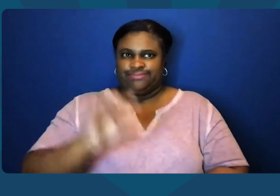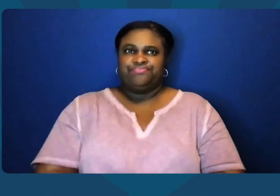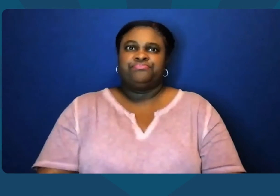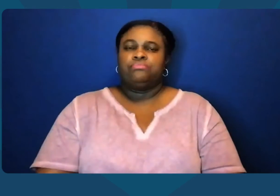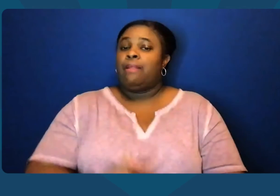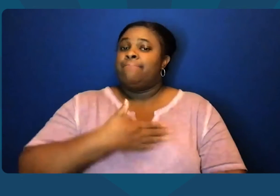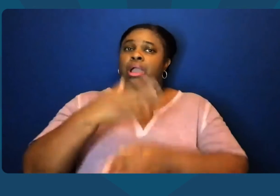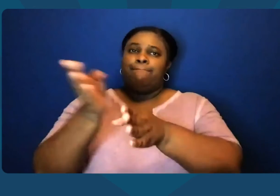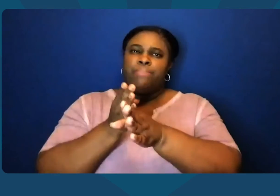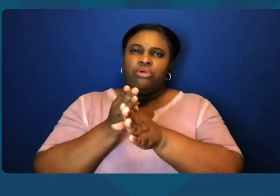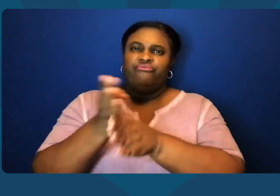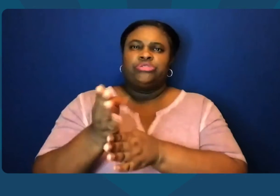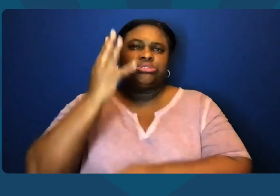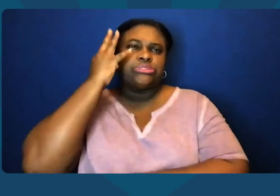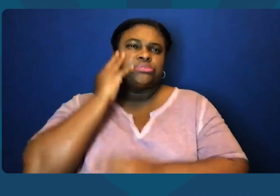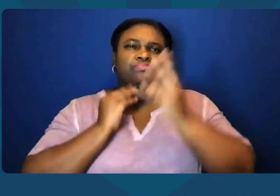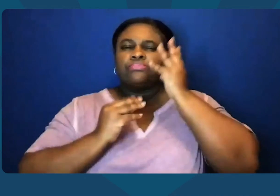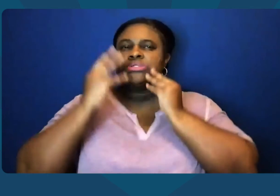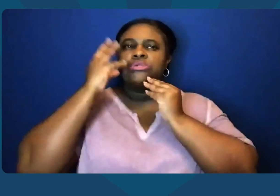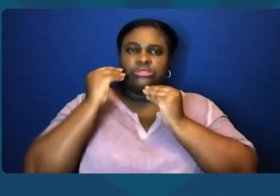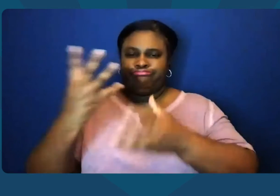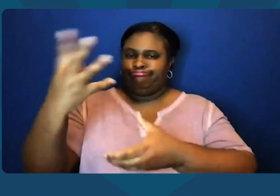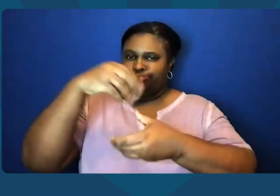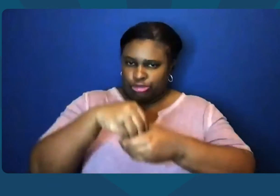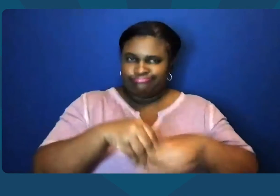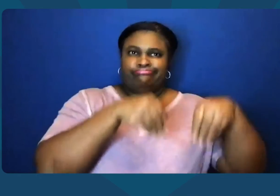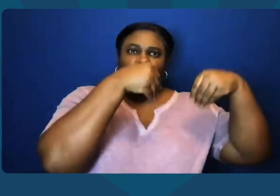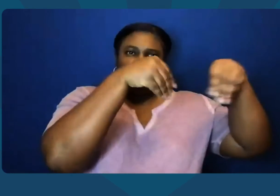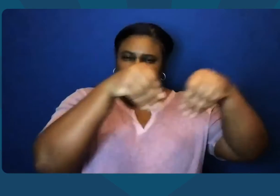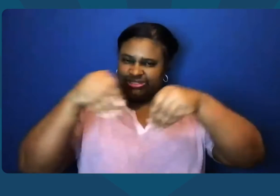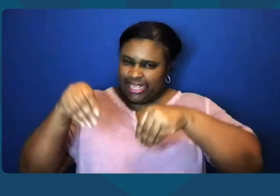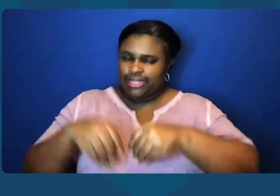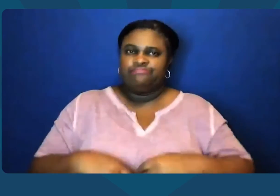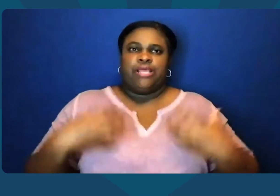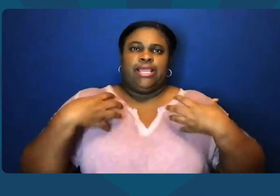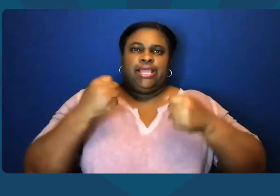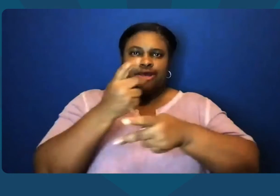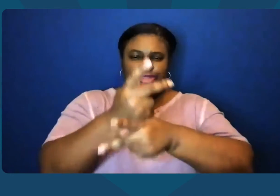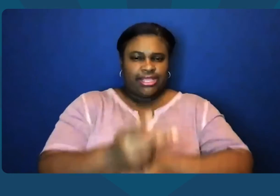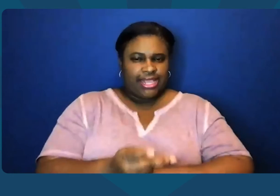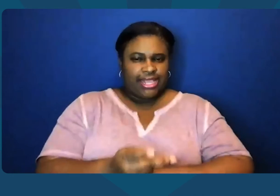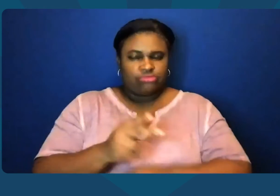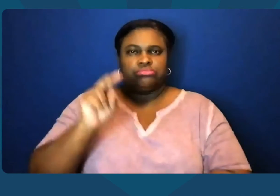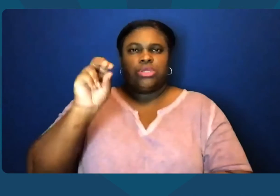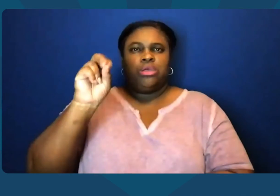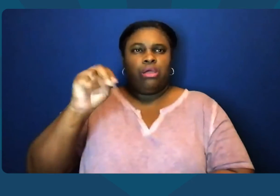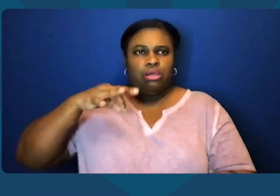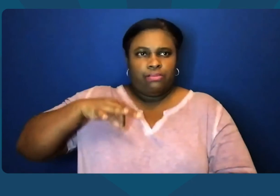My professional experience consists of management in retail, healthcare,